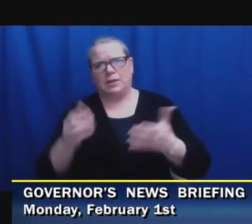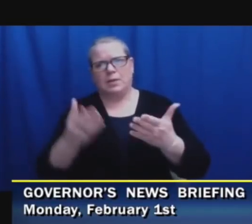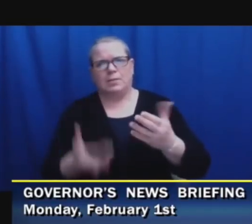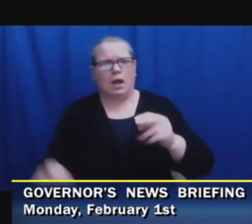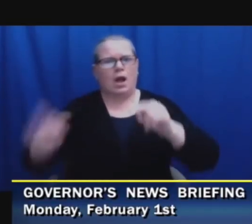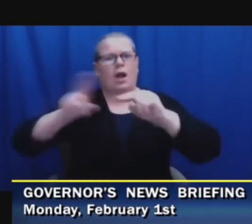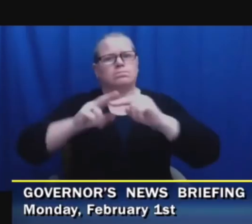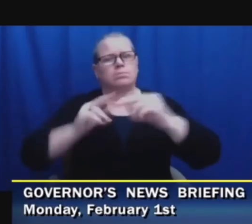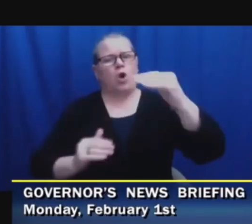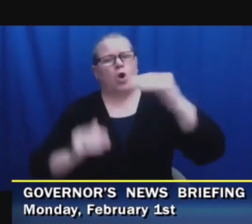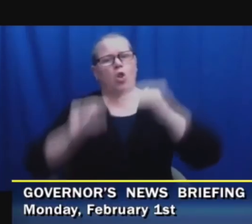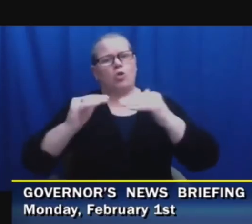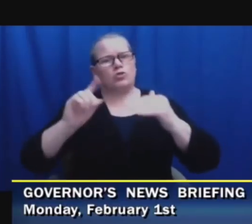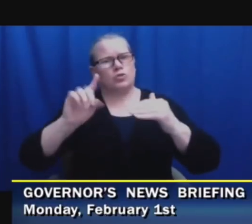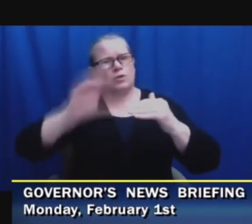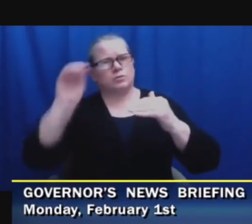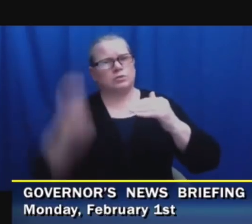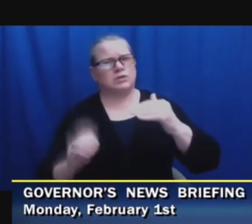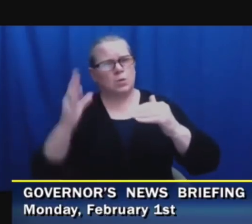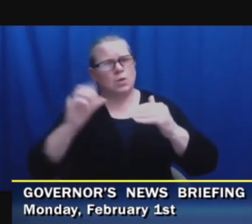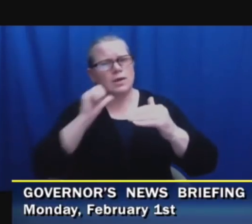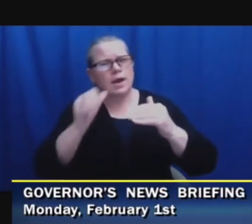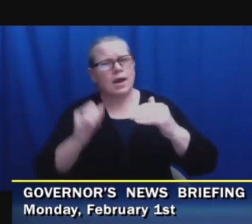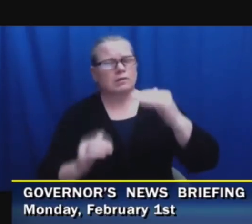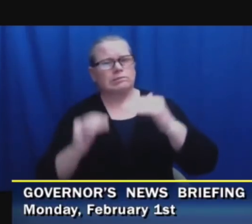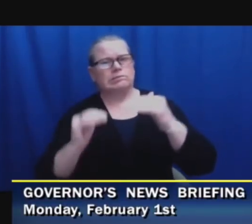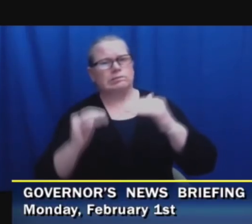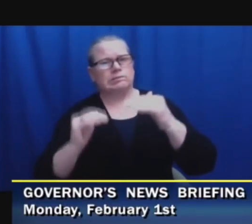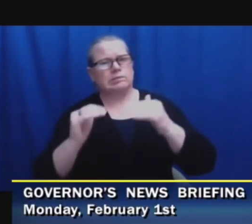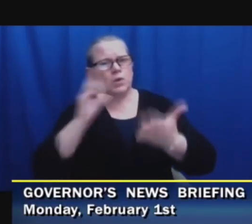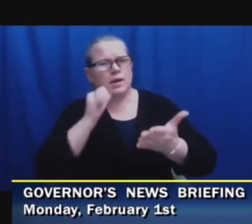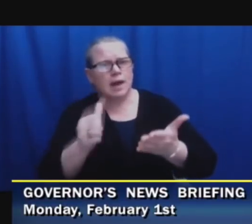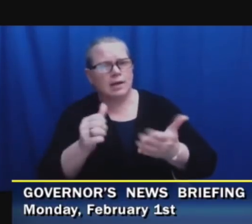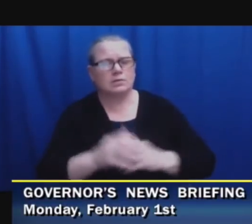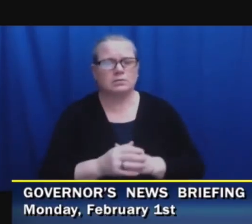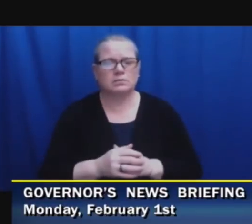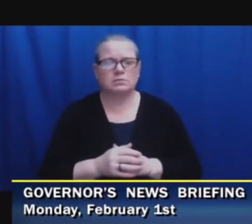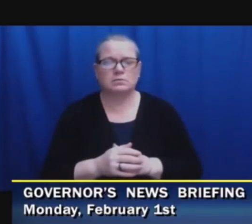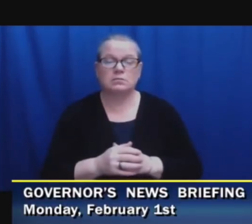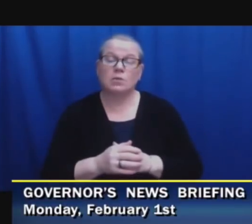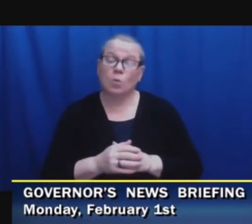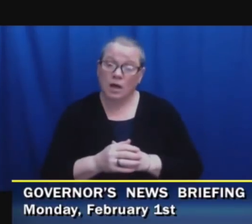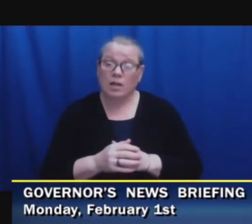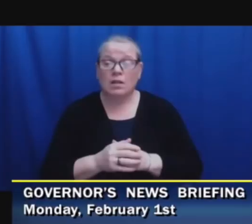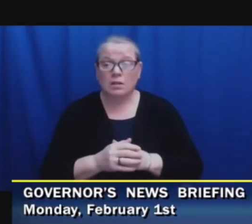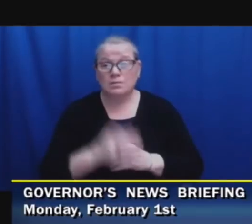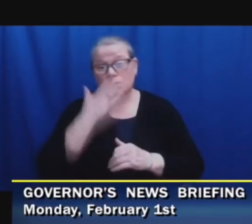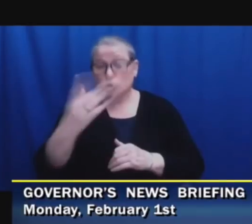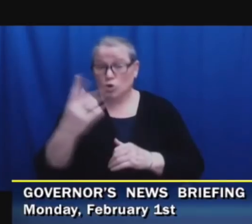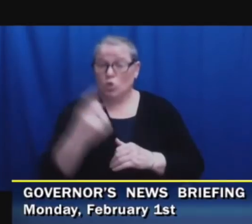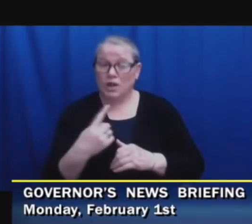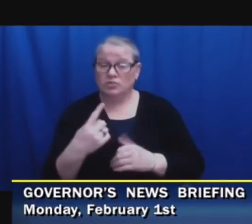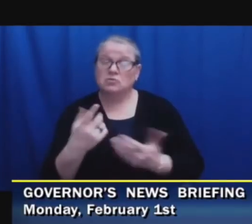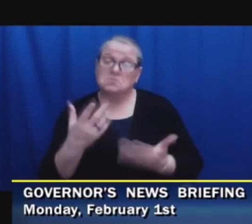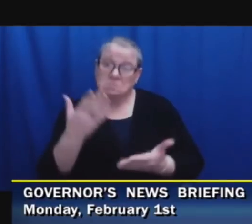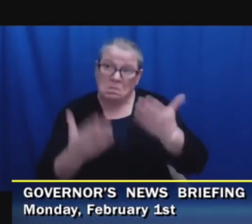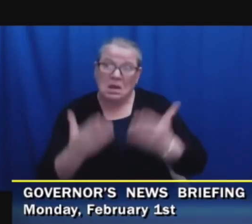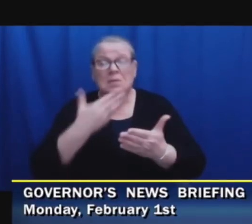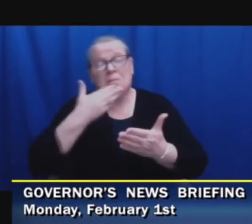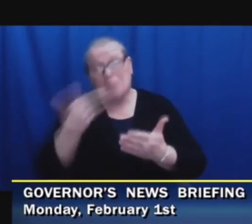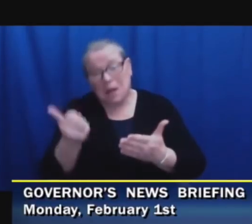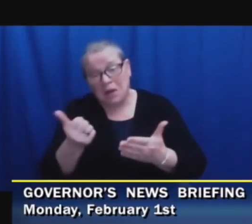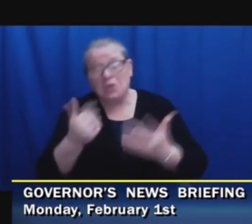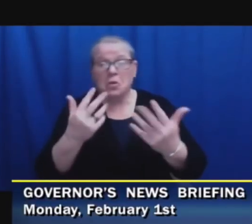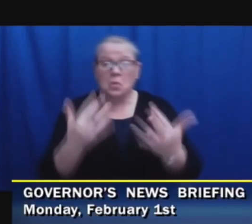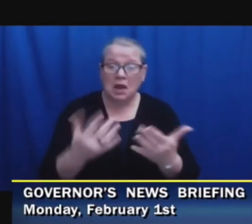That's a fair question. Look, probably safer to wait a few weeks. But as you know, Emily, I said if you're older and you haven't been